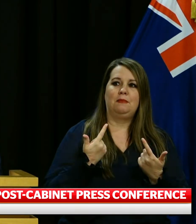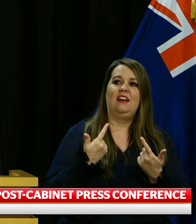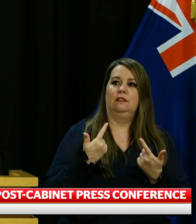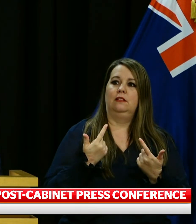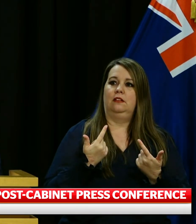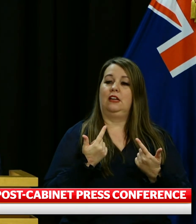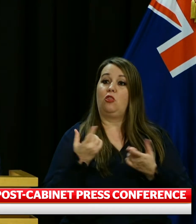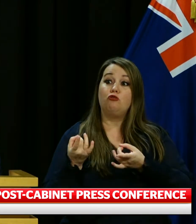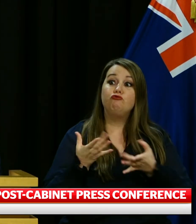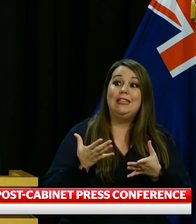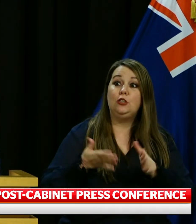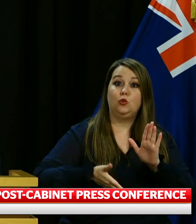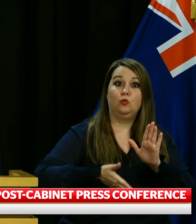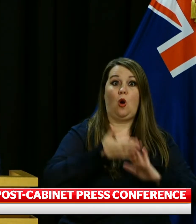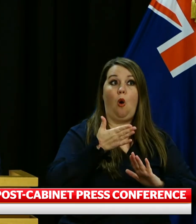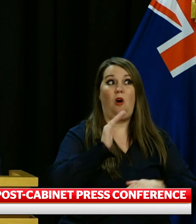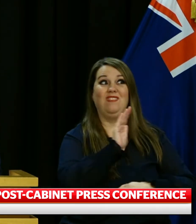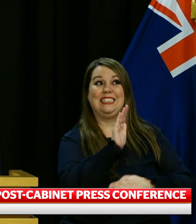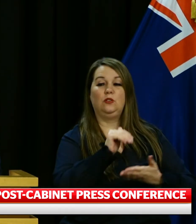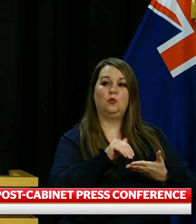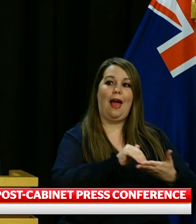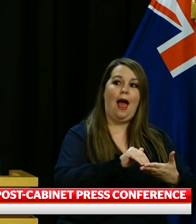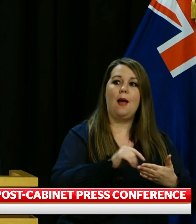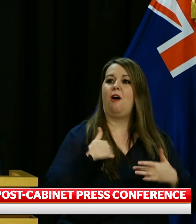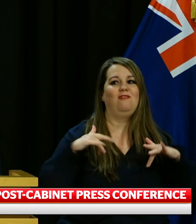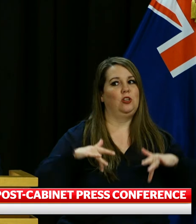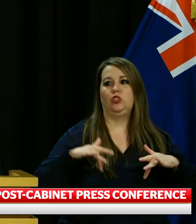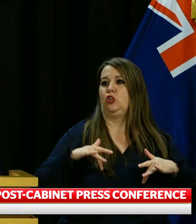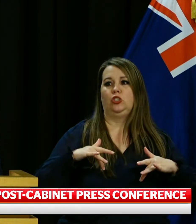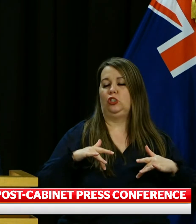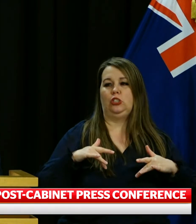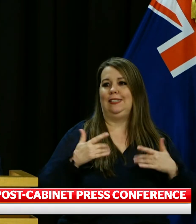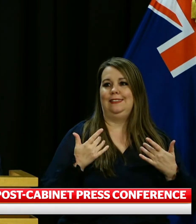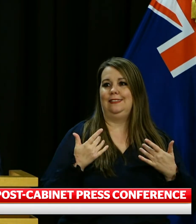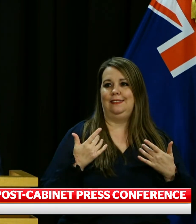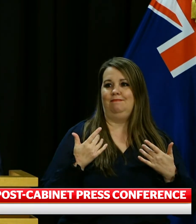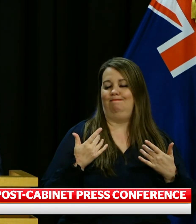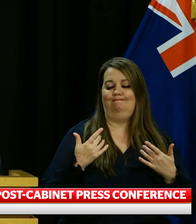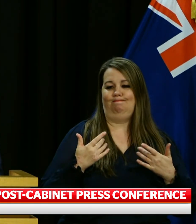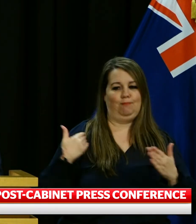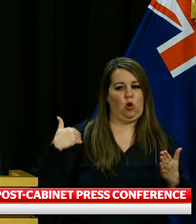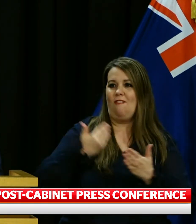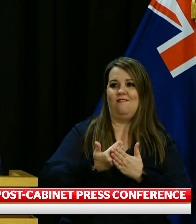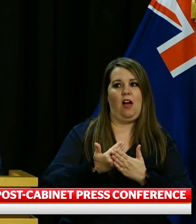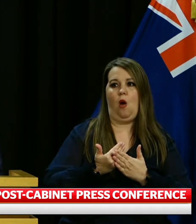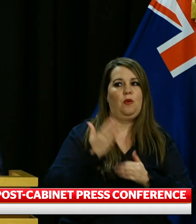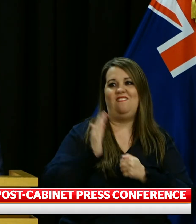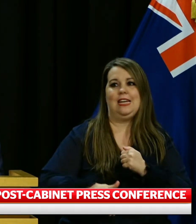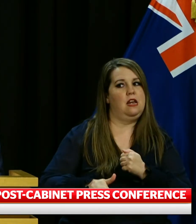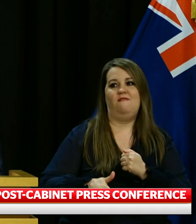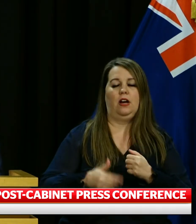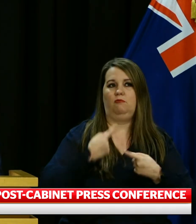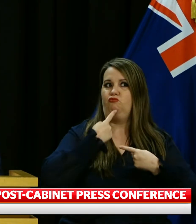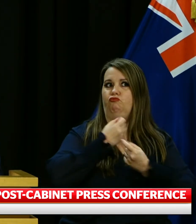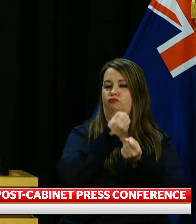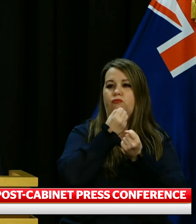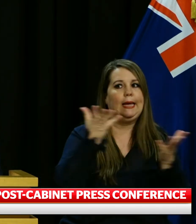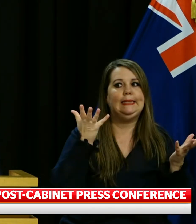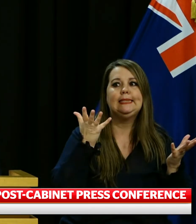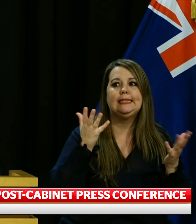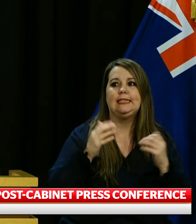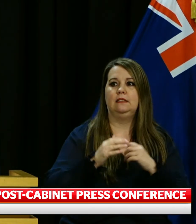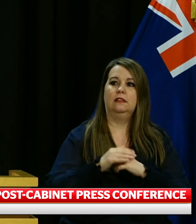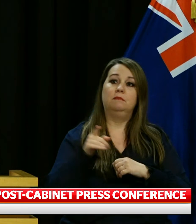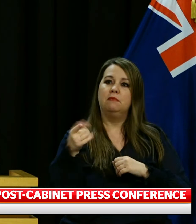been released in the past, and I don't intend to start doing that now. But you know one way or t'other whether we can deploy